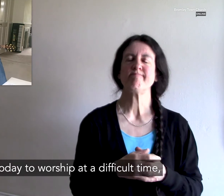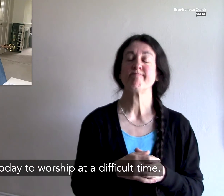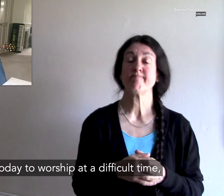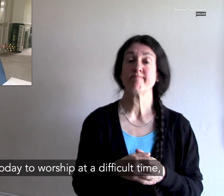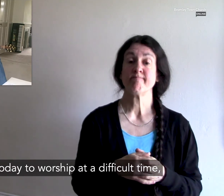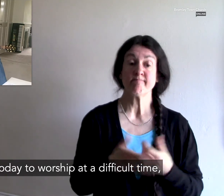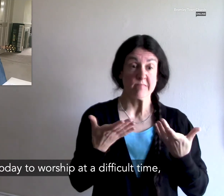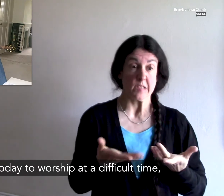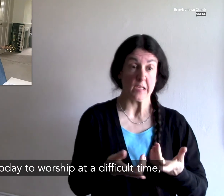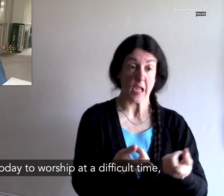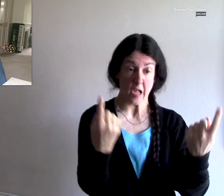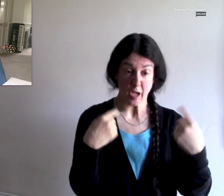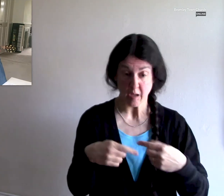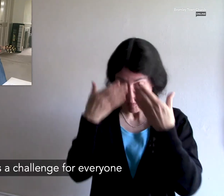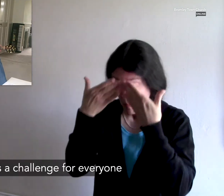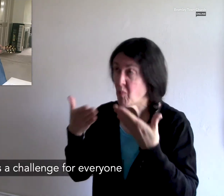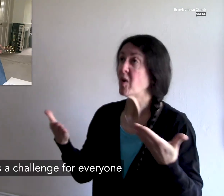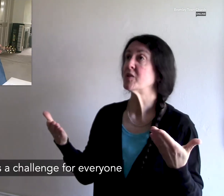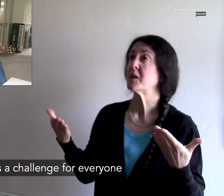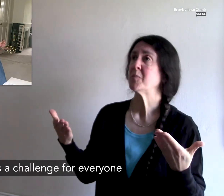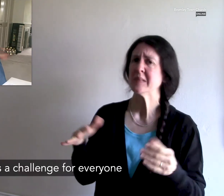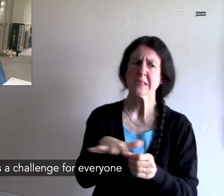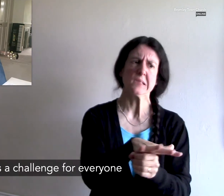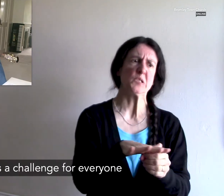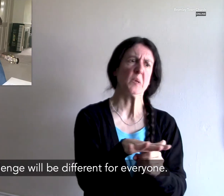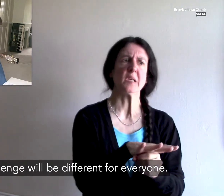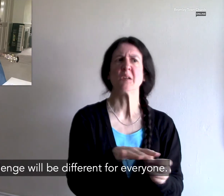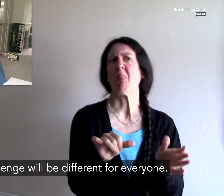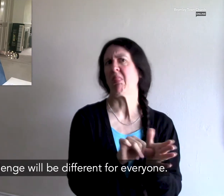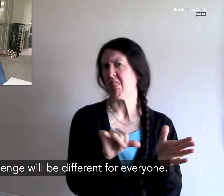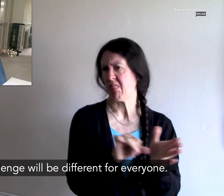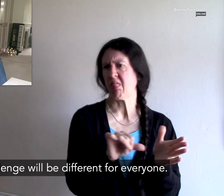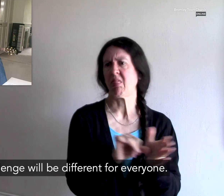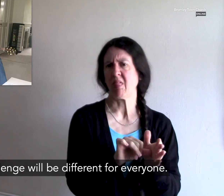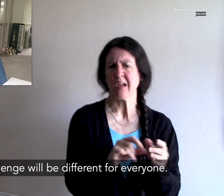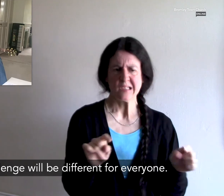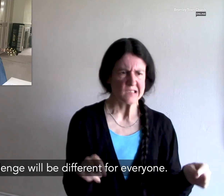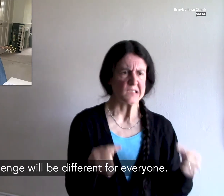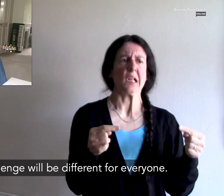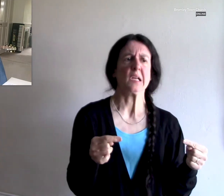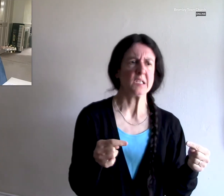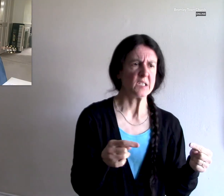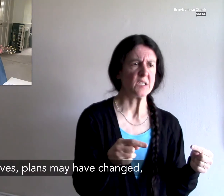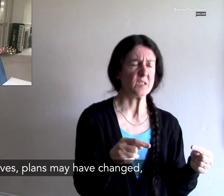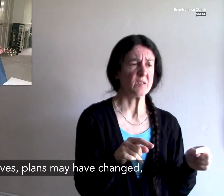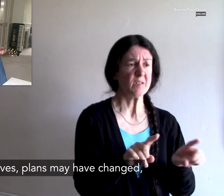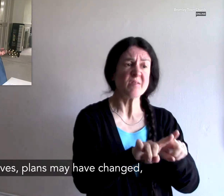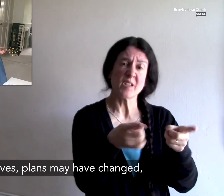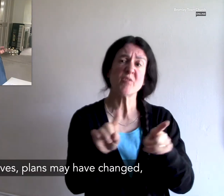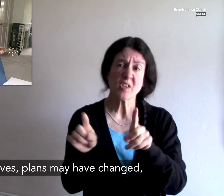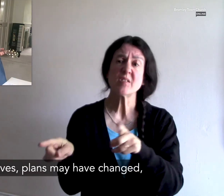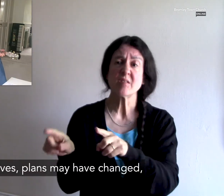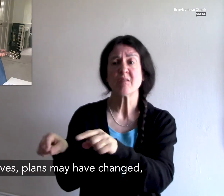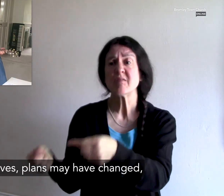day to worship at a difficult time. It is a challenge for everyone, and the challenge will be different for everyone. In our